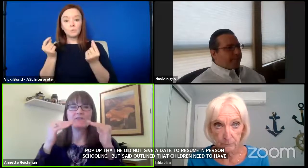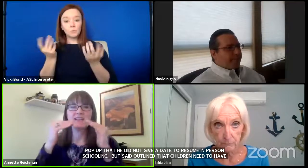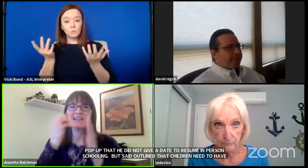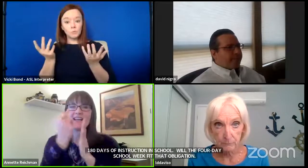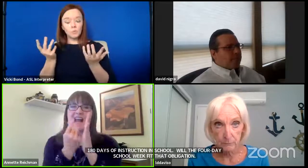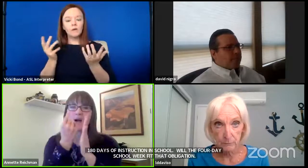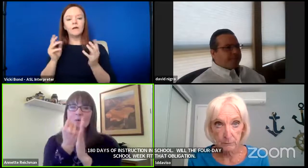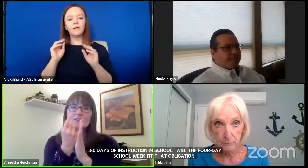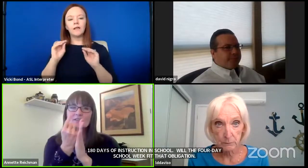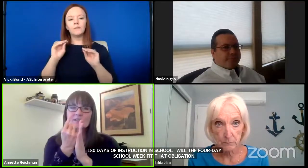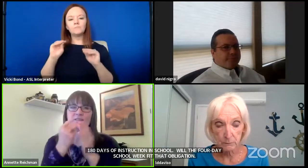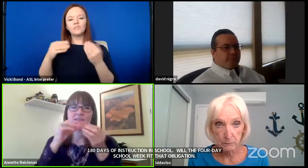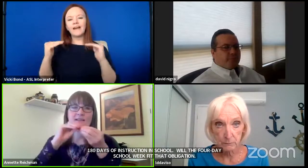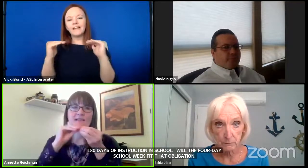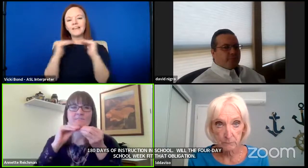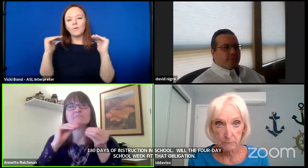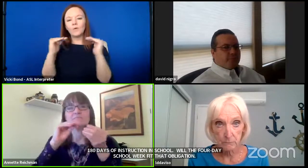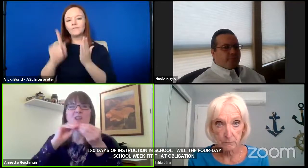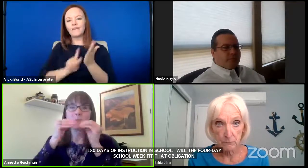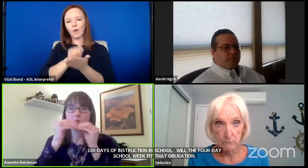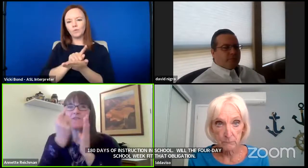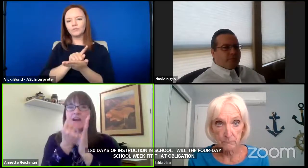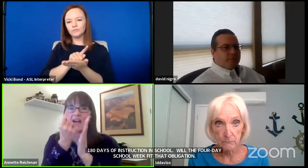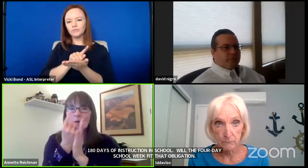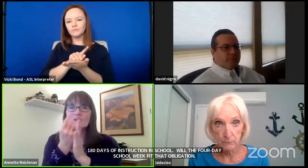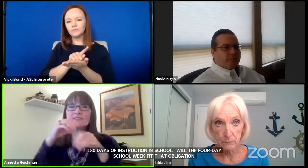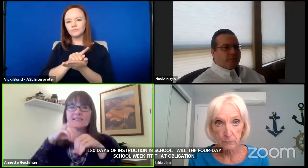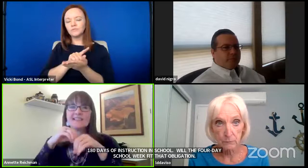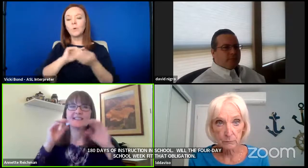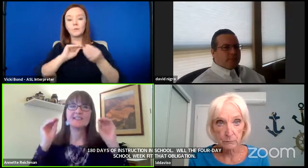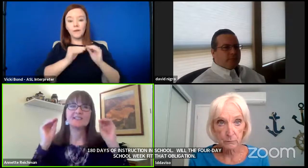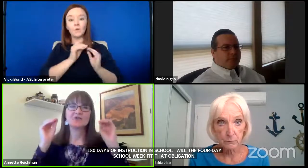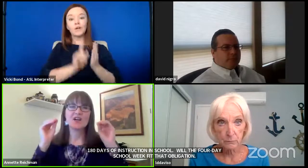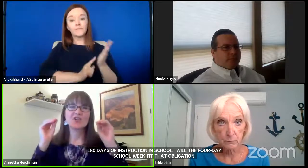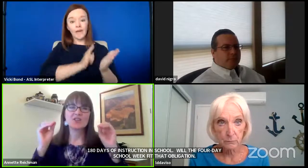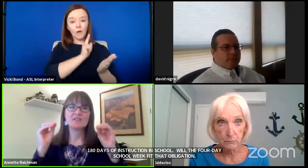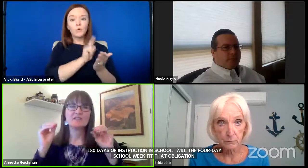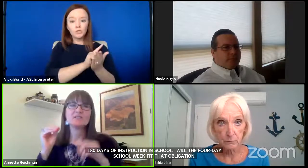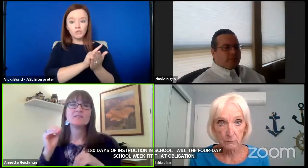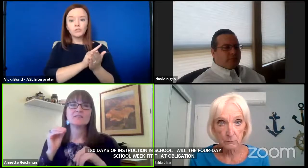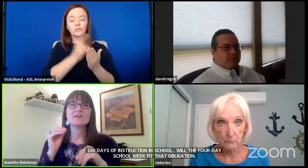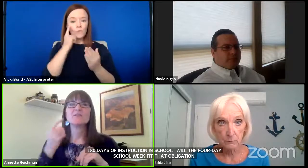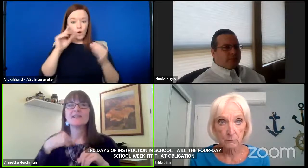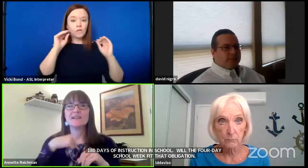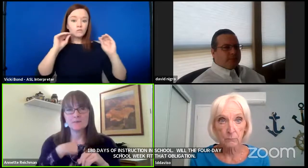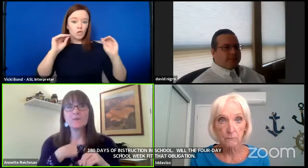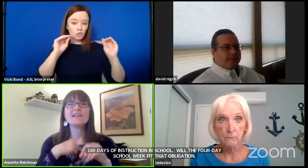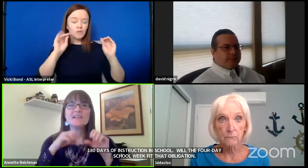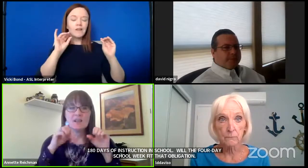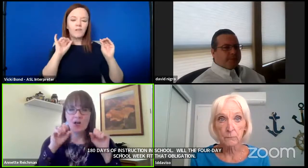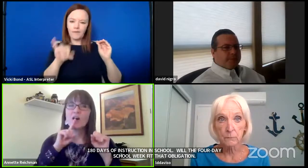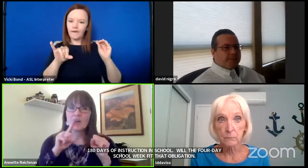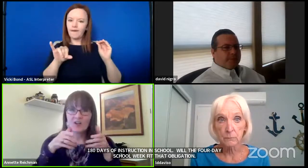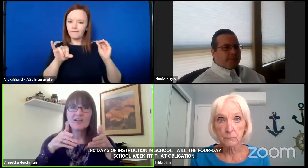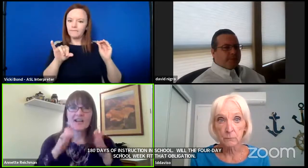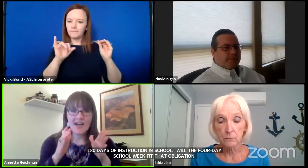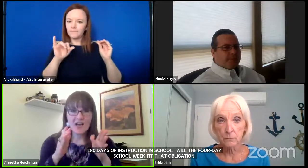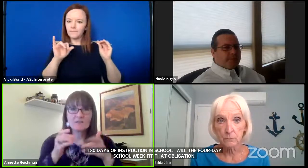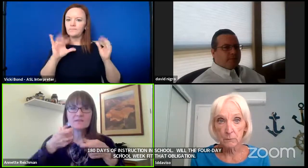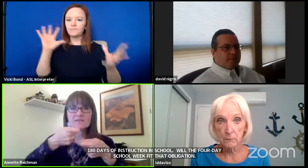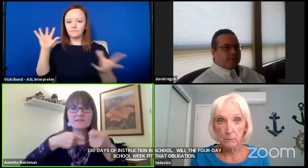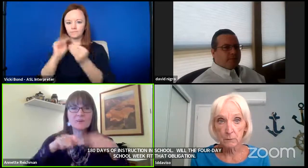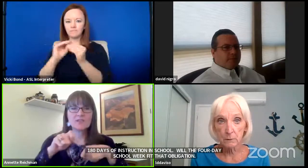provide equivalent hours, number of hours and instruction, so that we